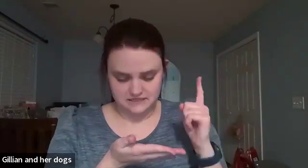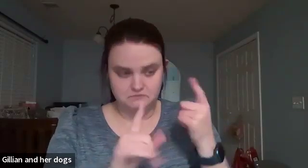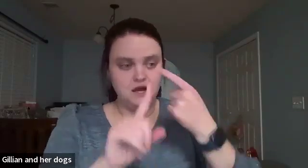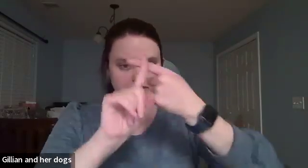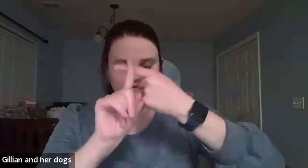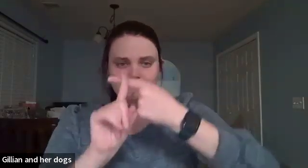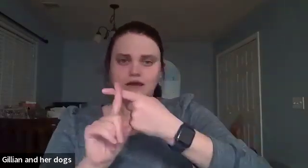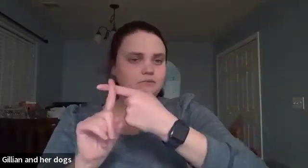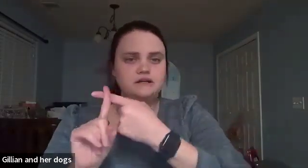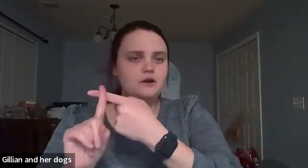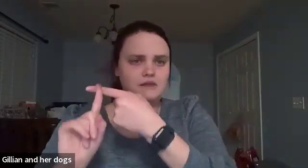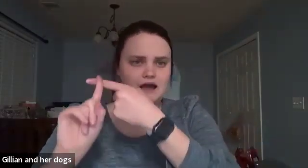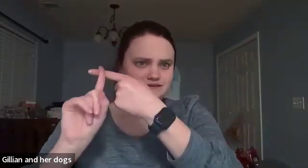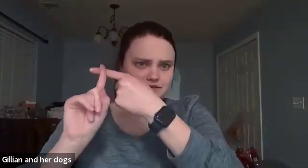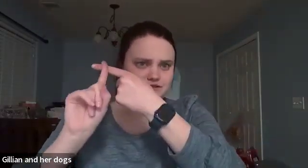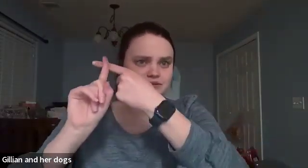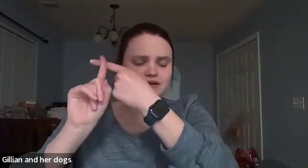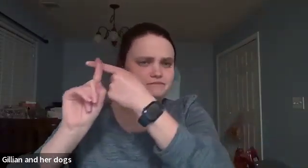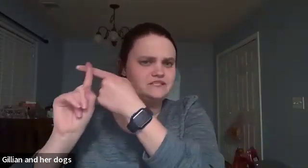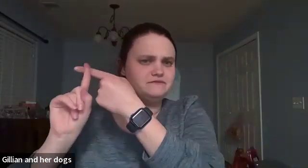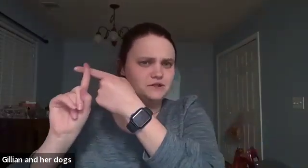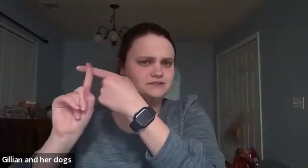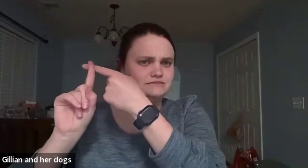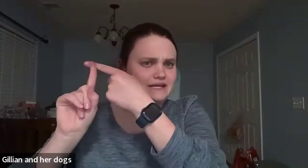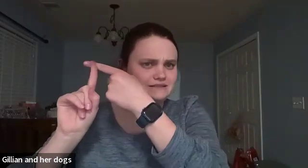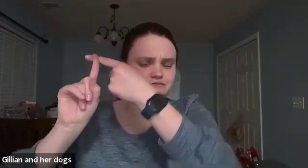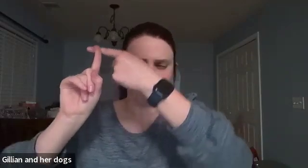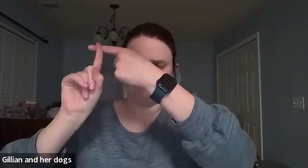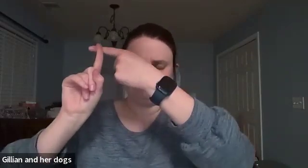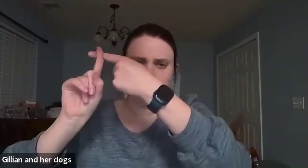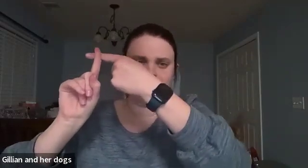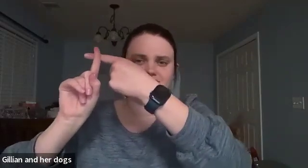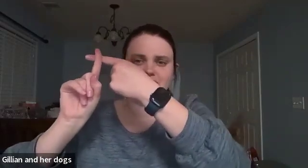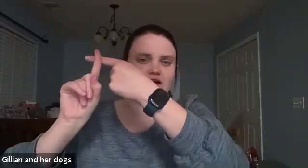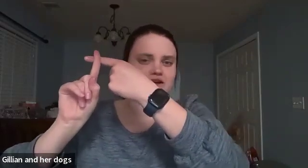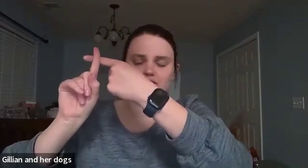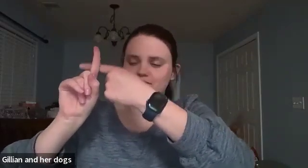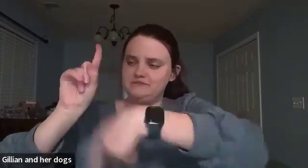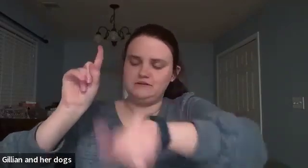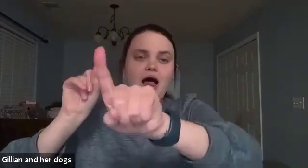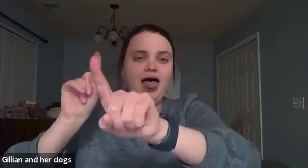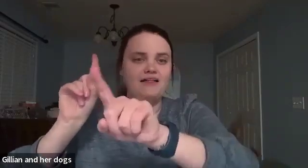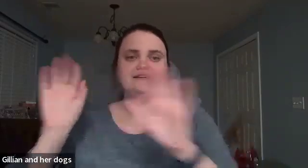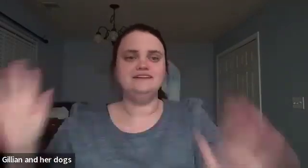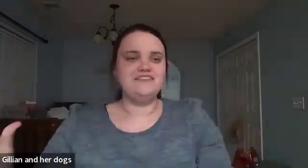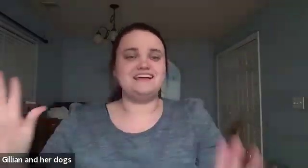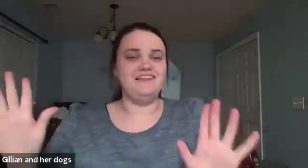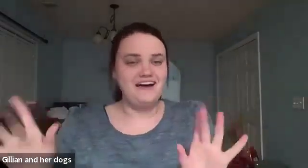next month. I keep wanting to go last first, but we did first, next first. Ooh, that's a lot of that's a